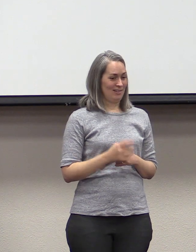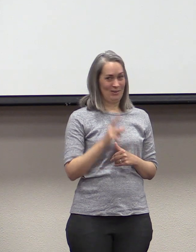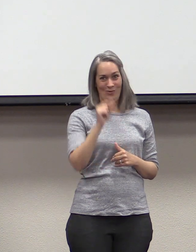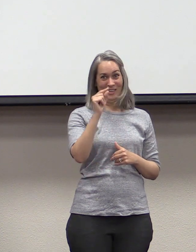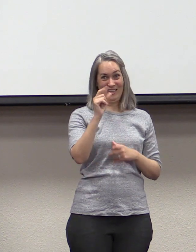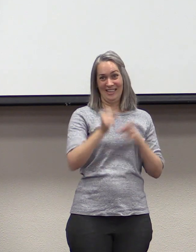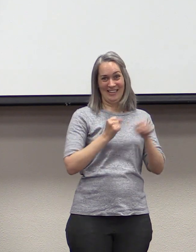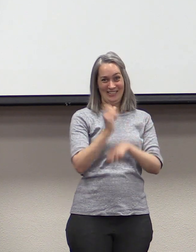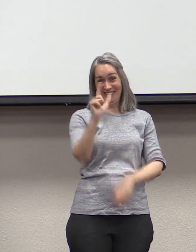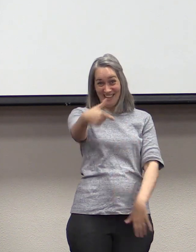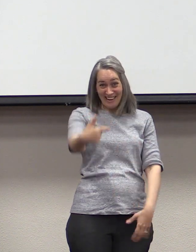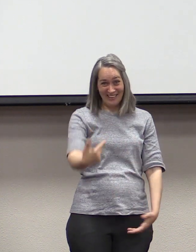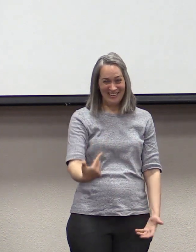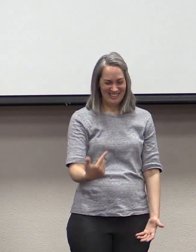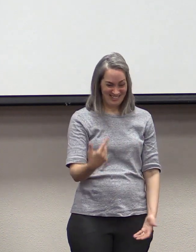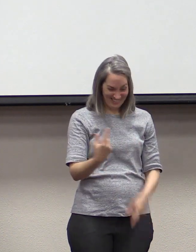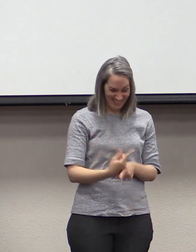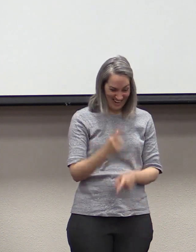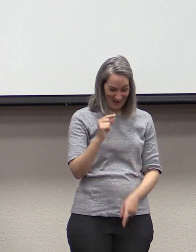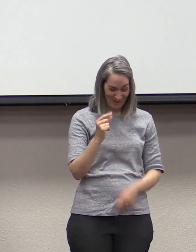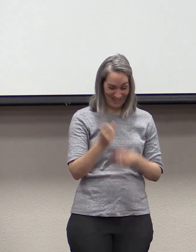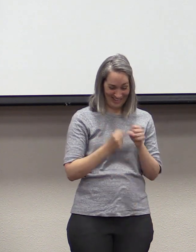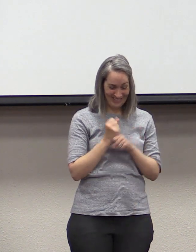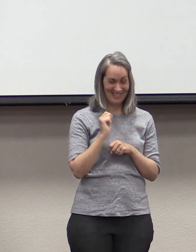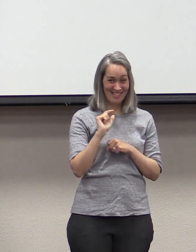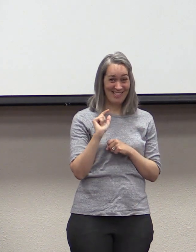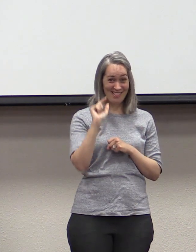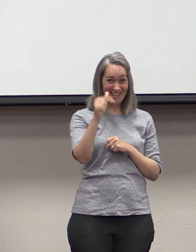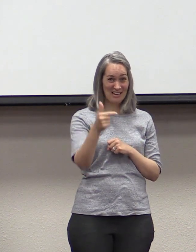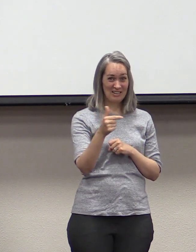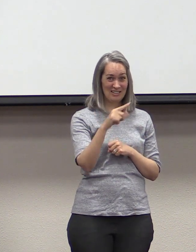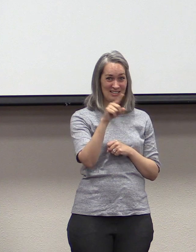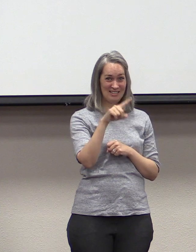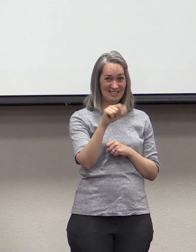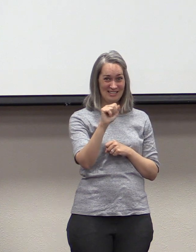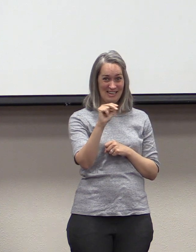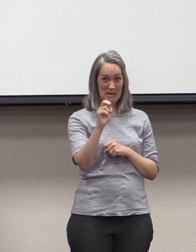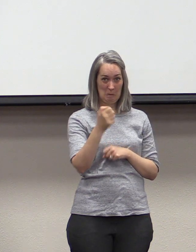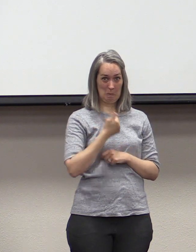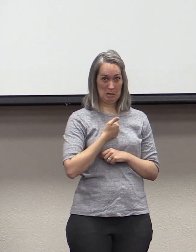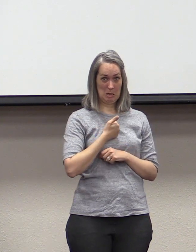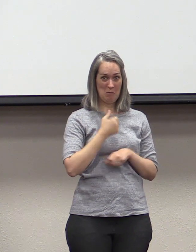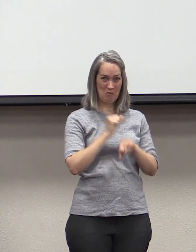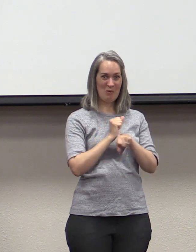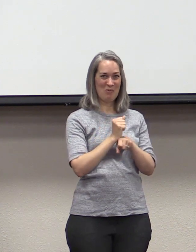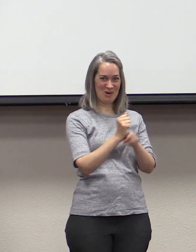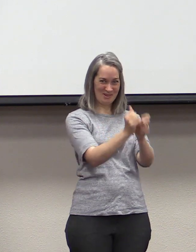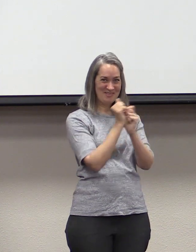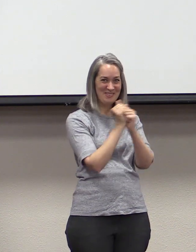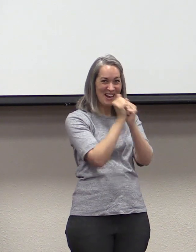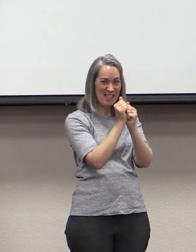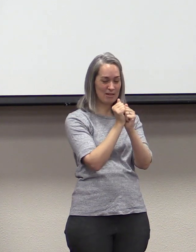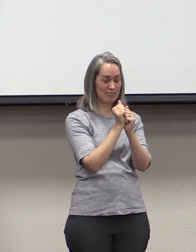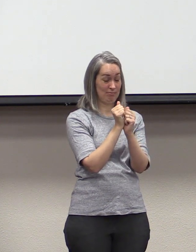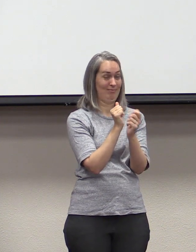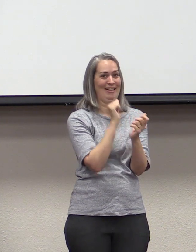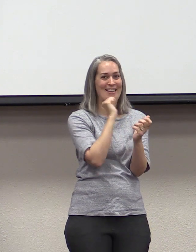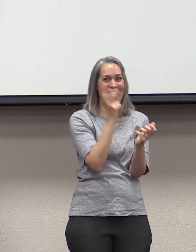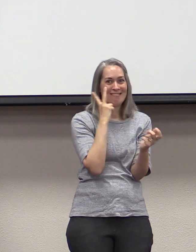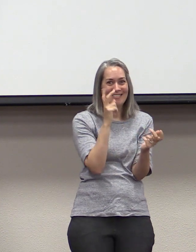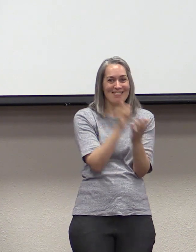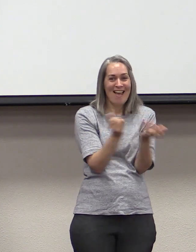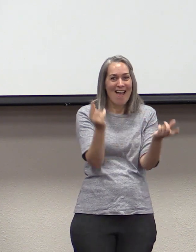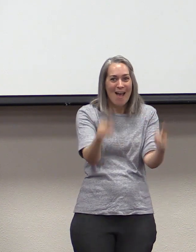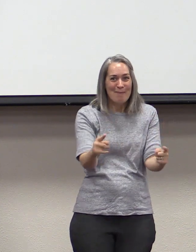20 years later, that's right, 20 years later, Zane and I do get to work together. Didn't see that one coming.